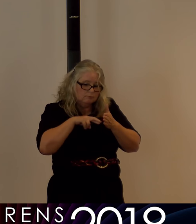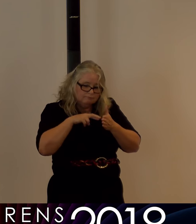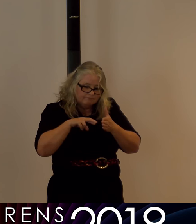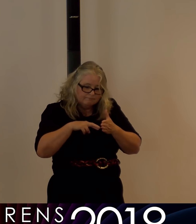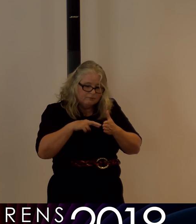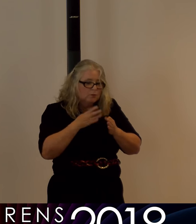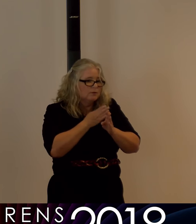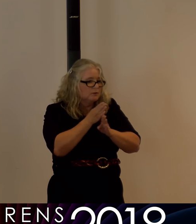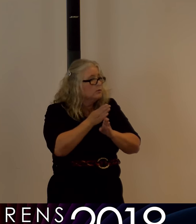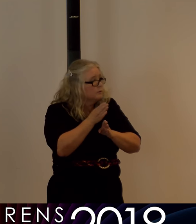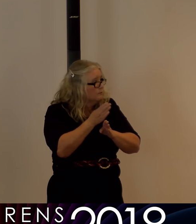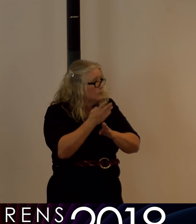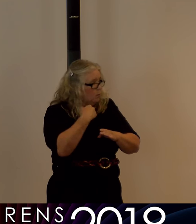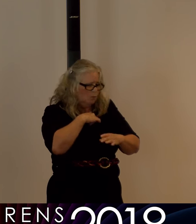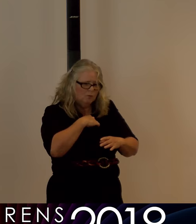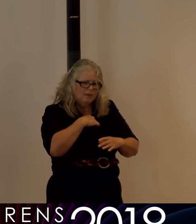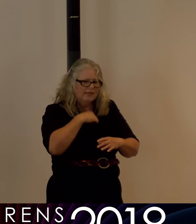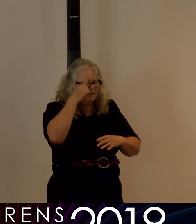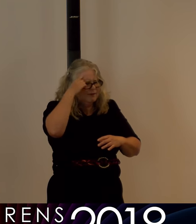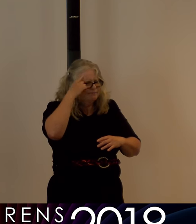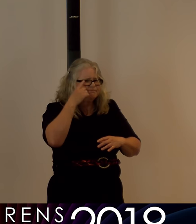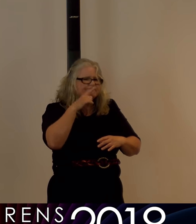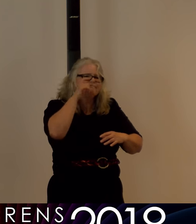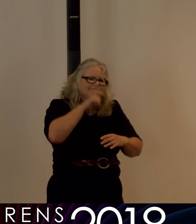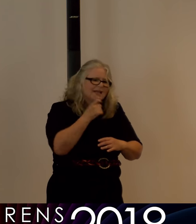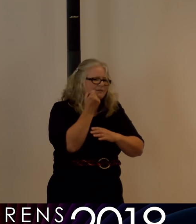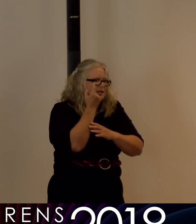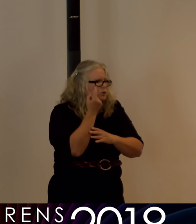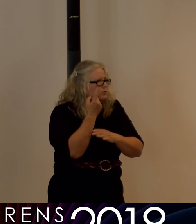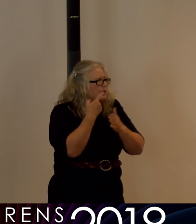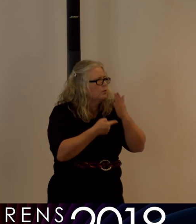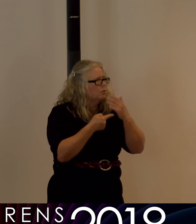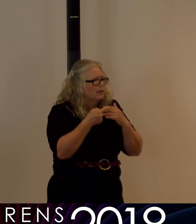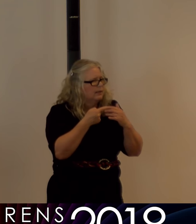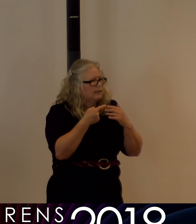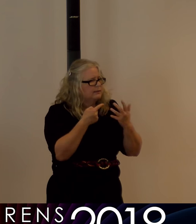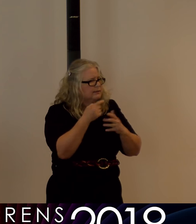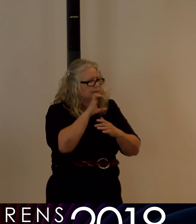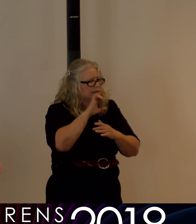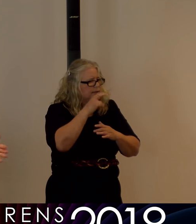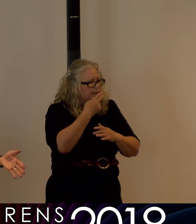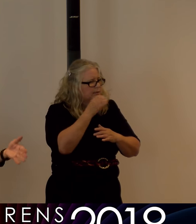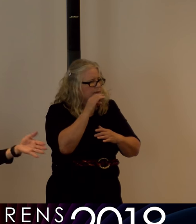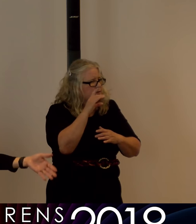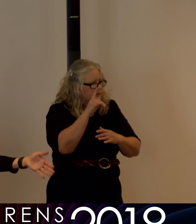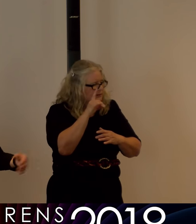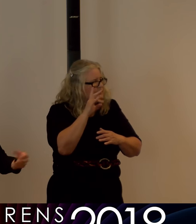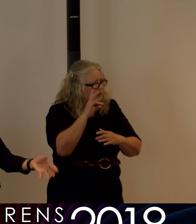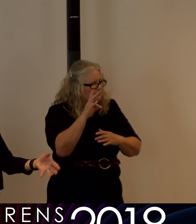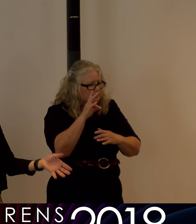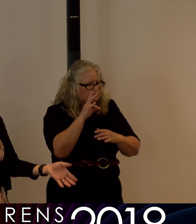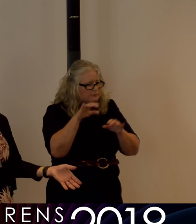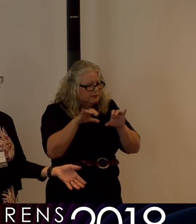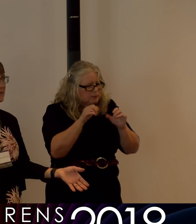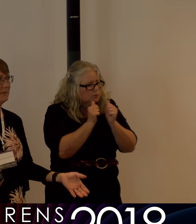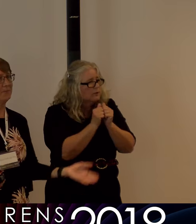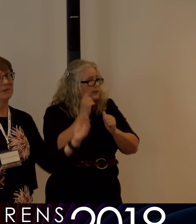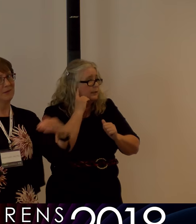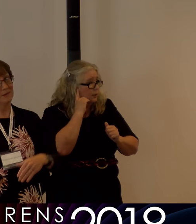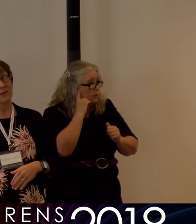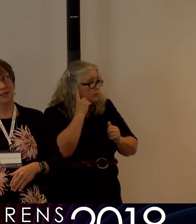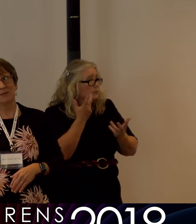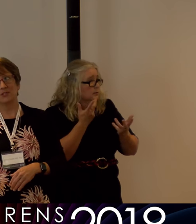what CHD7 does in the ear, partly due to mouse costs. If you study a condition where most of the mice are